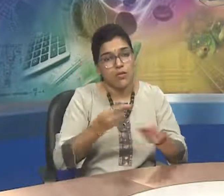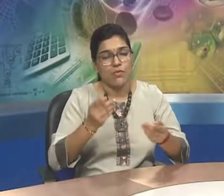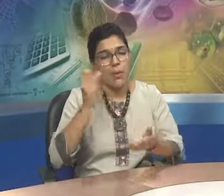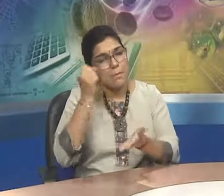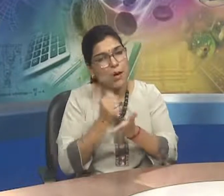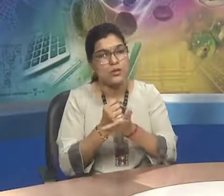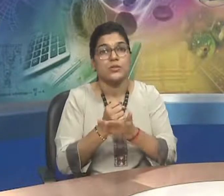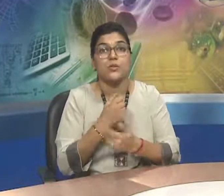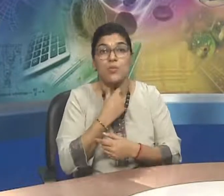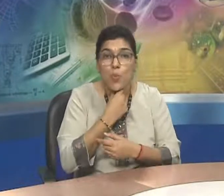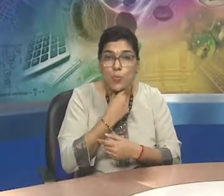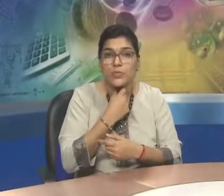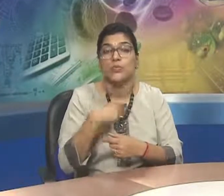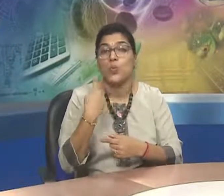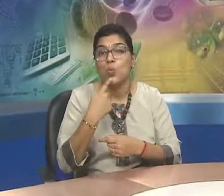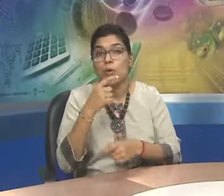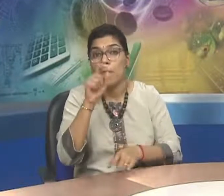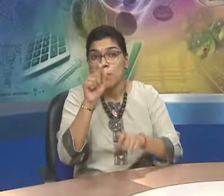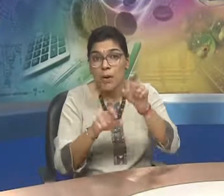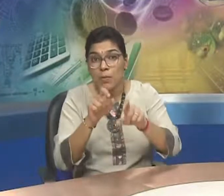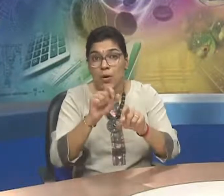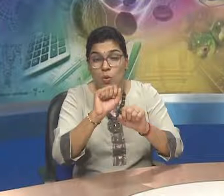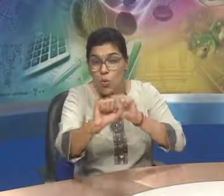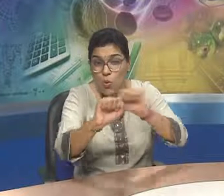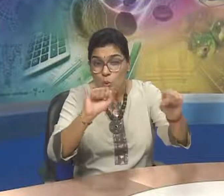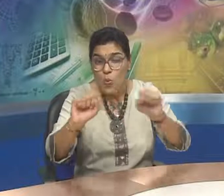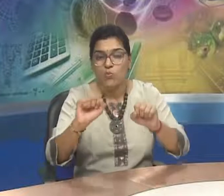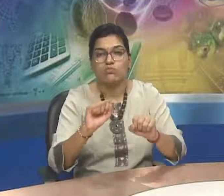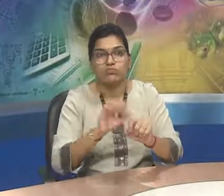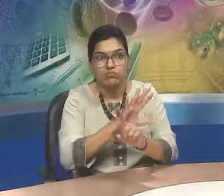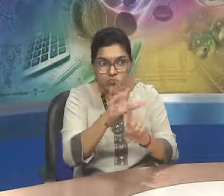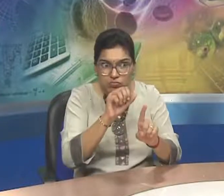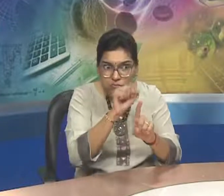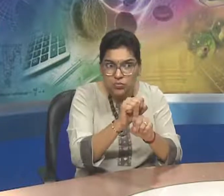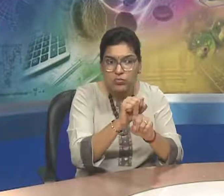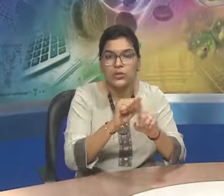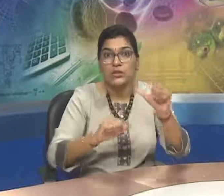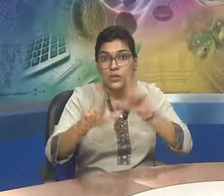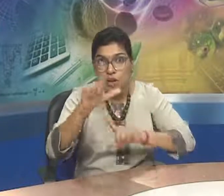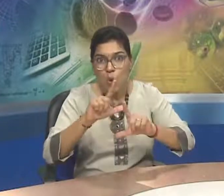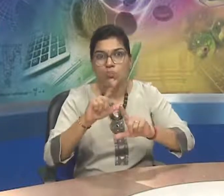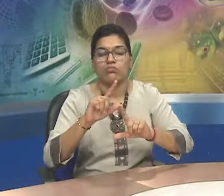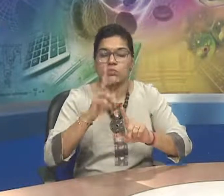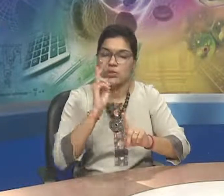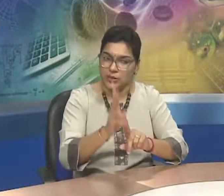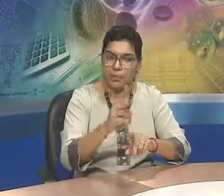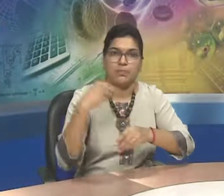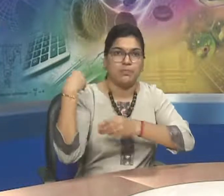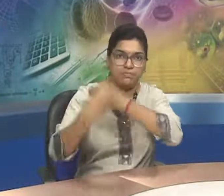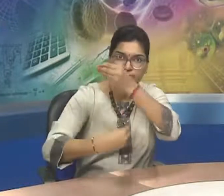And our own constitution provides the necessary